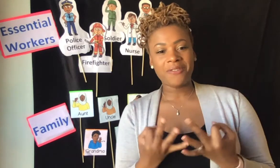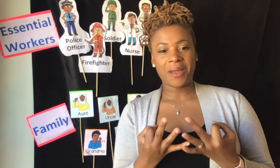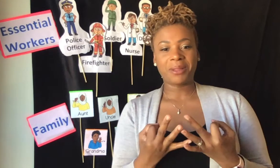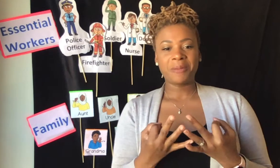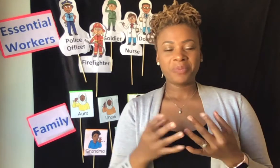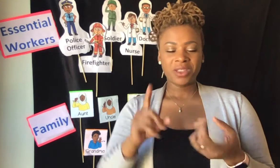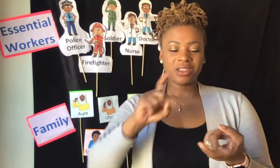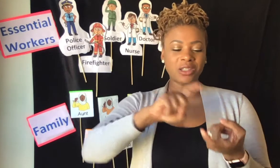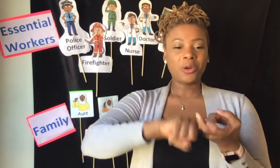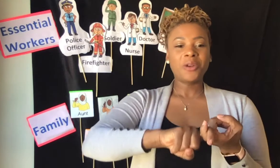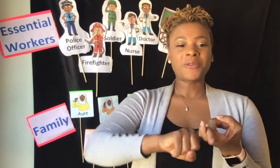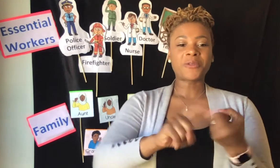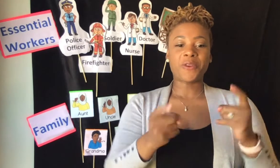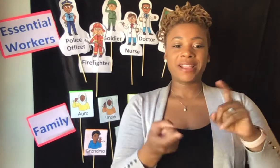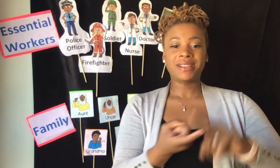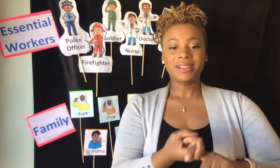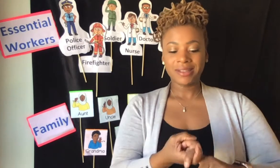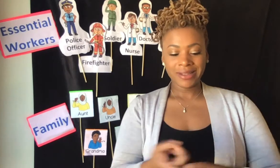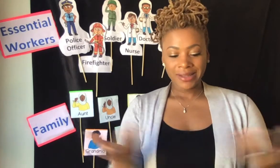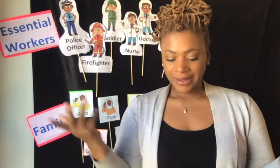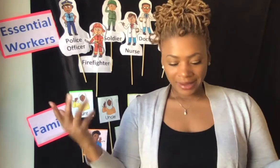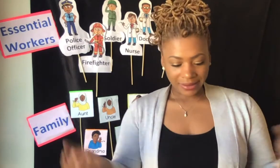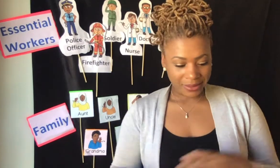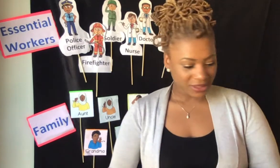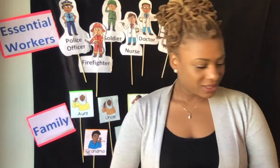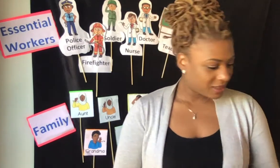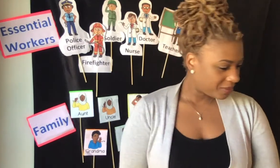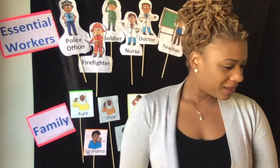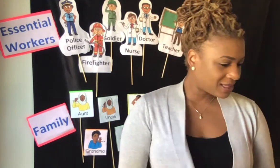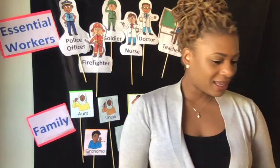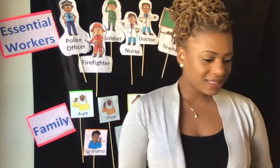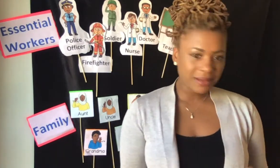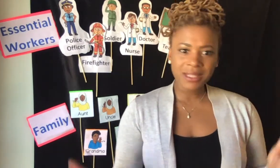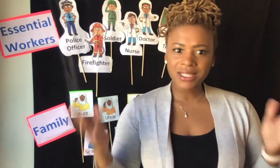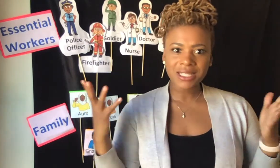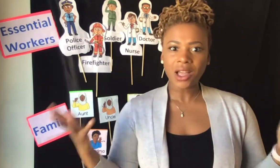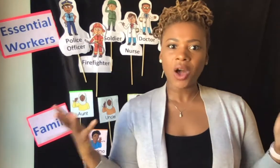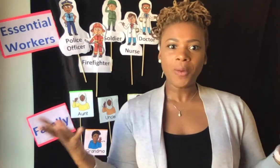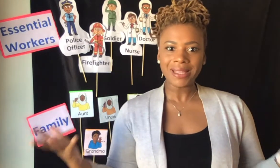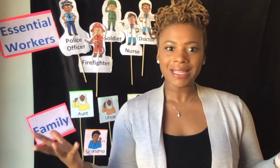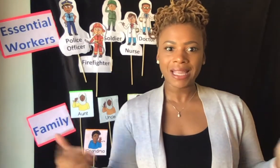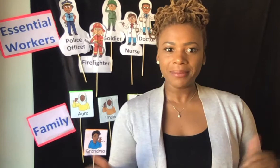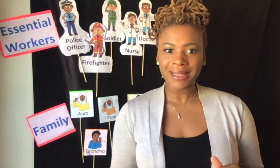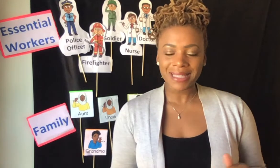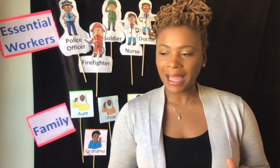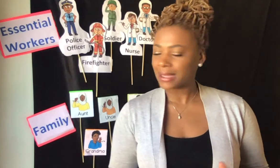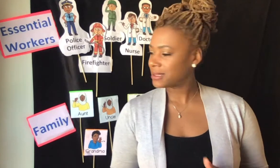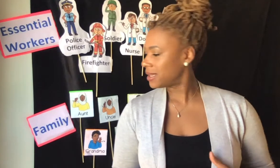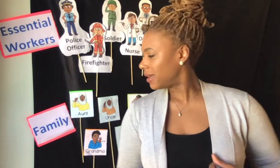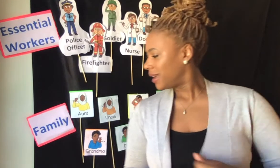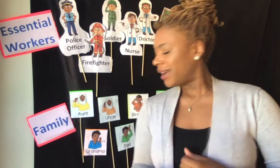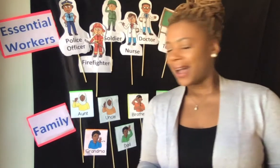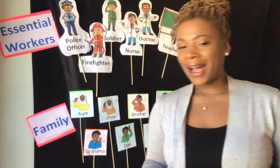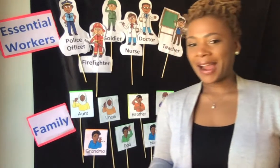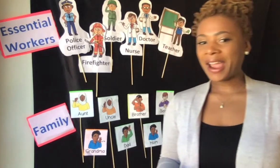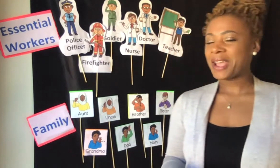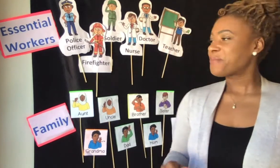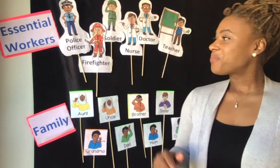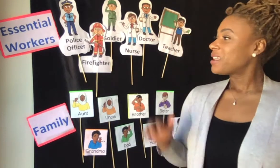family. So, friend. I don't know what she did with my sign. It seems like she's always taking my signs. All right. So